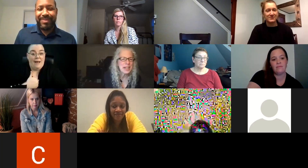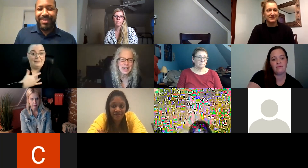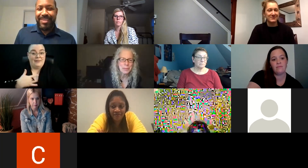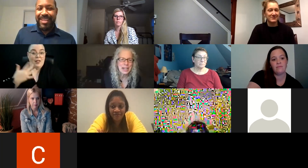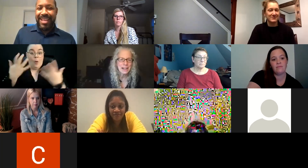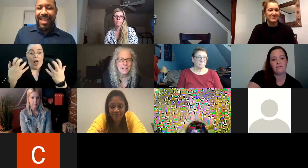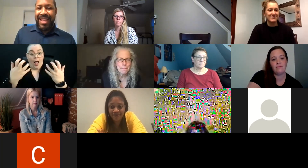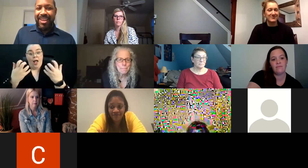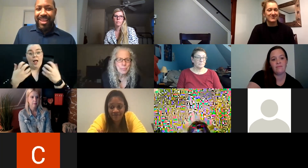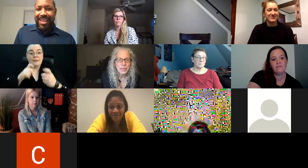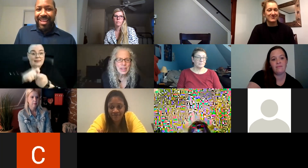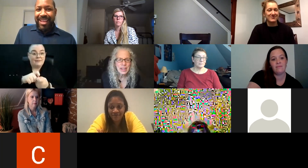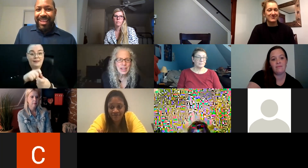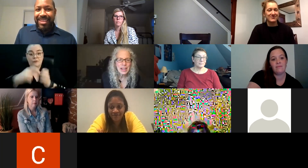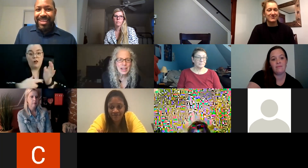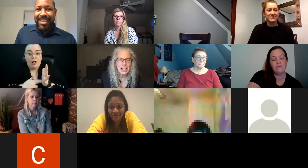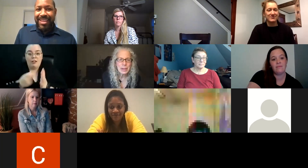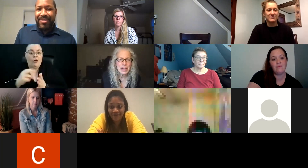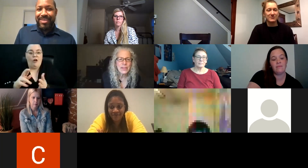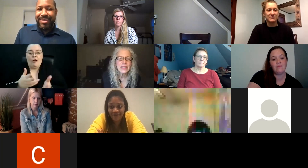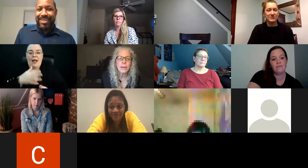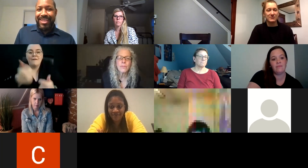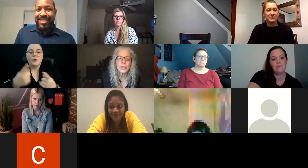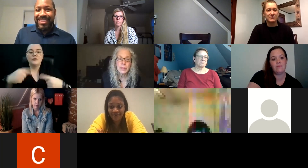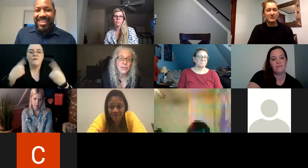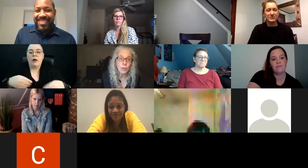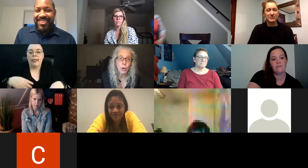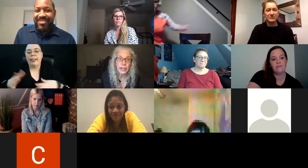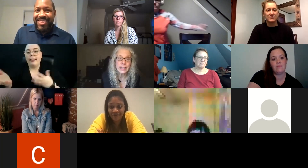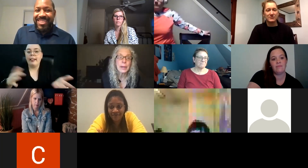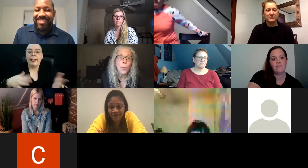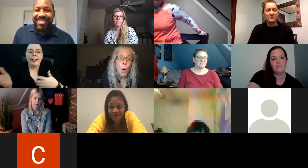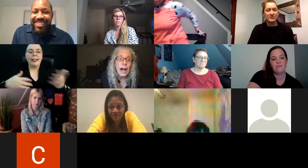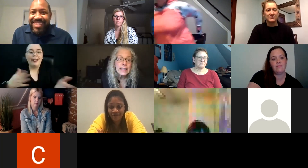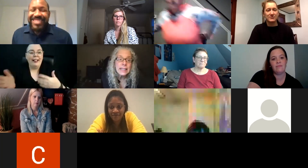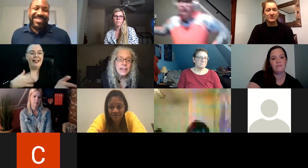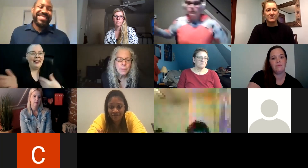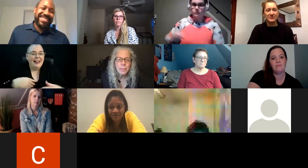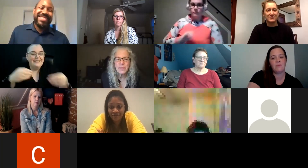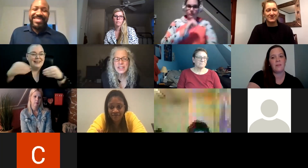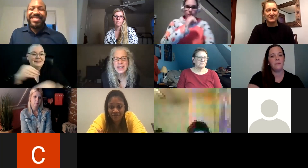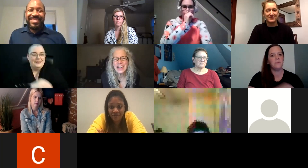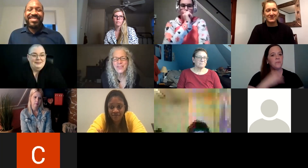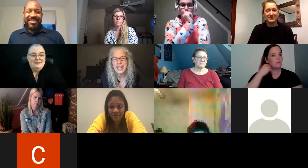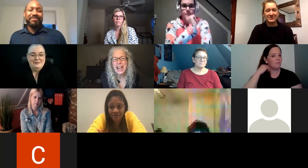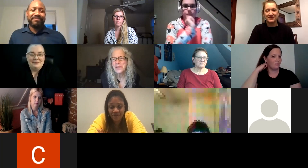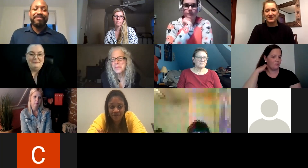tell me. I mean, if there's some specific role that somebody wants, but it feels like right now everybody's